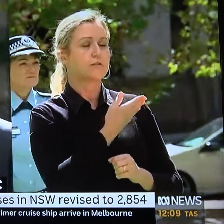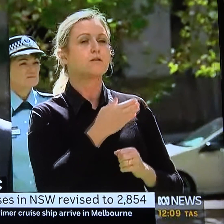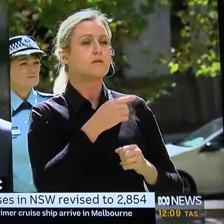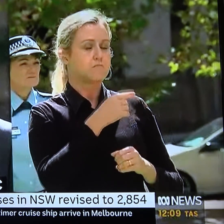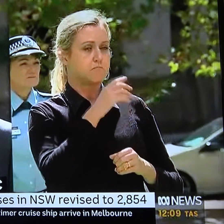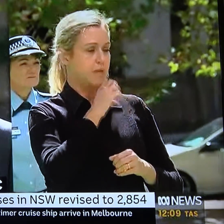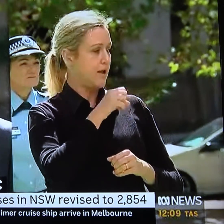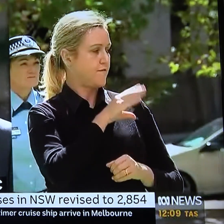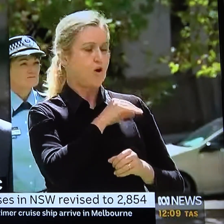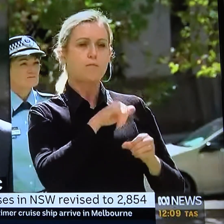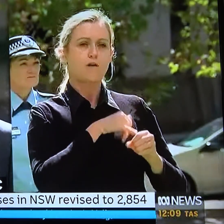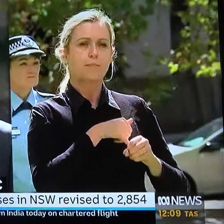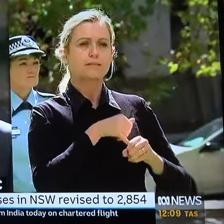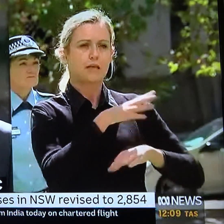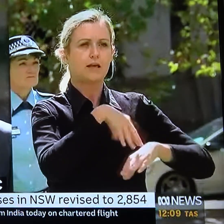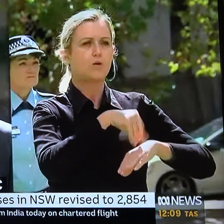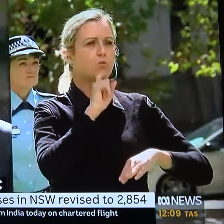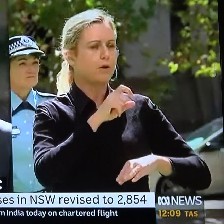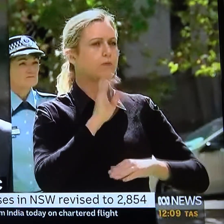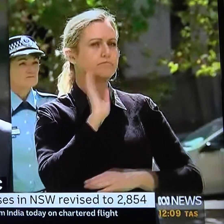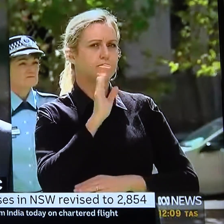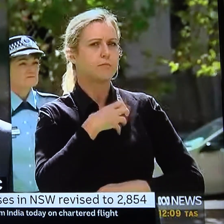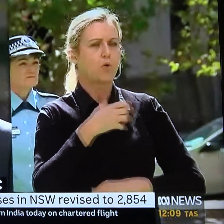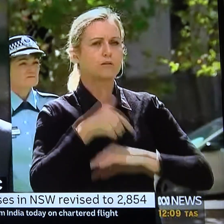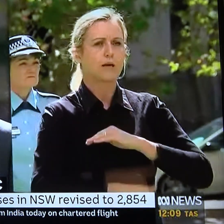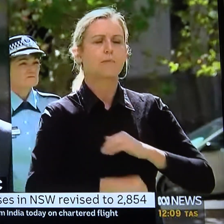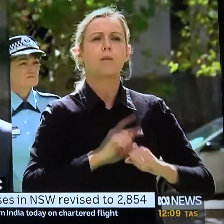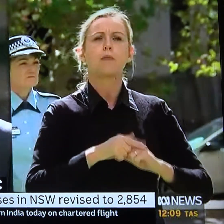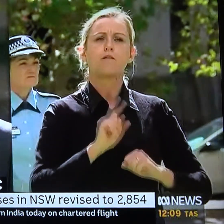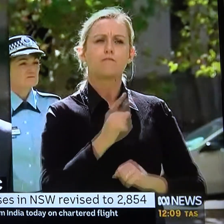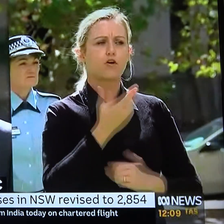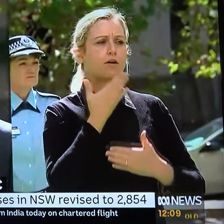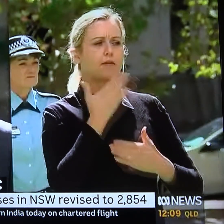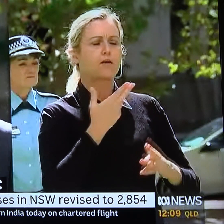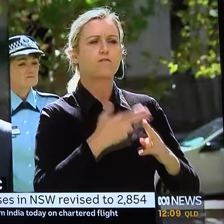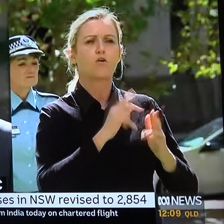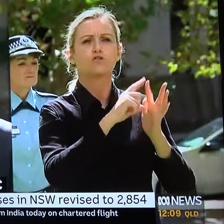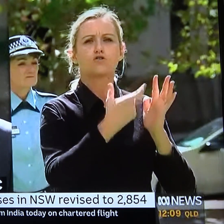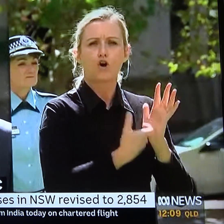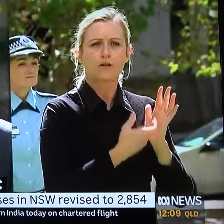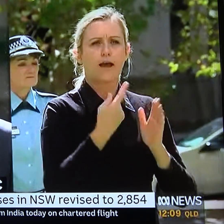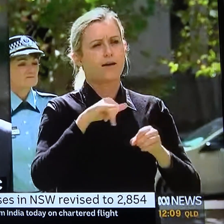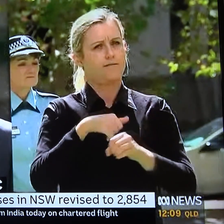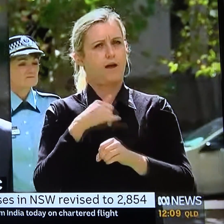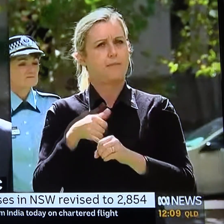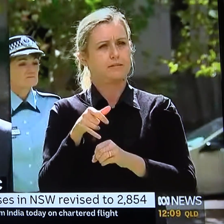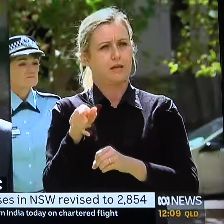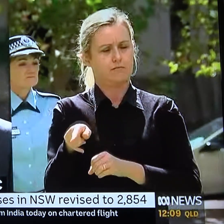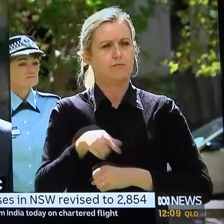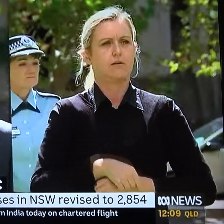General practitioners have had to change the way they do business, the way they look after patients. We